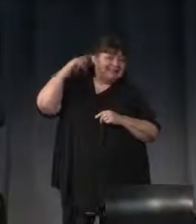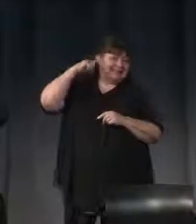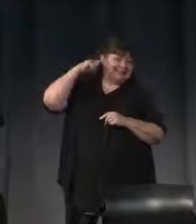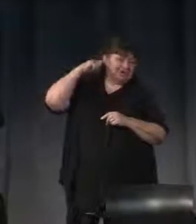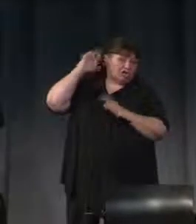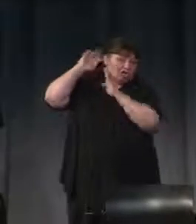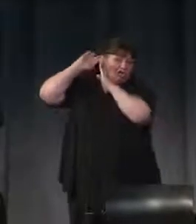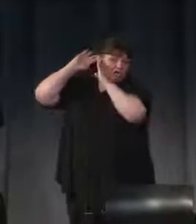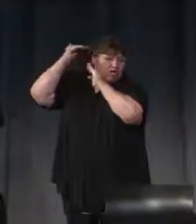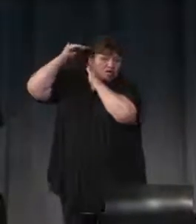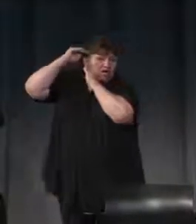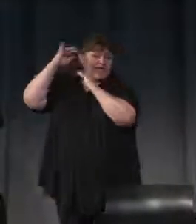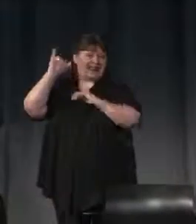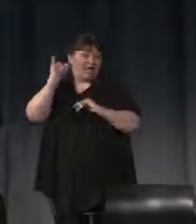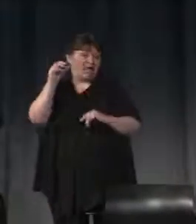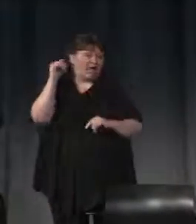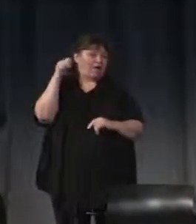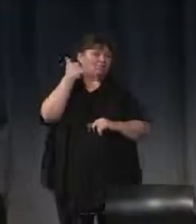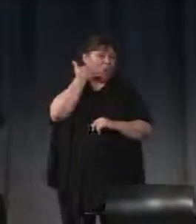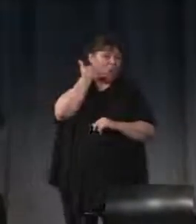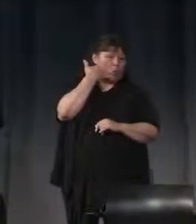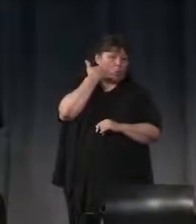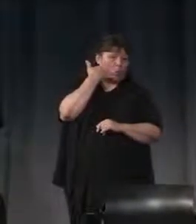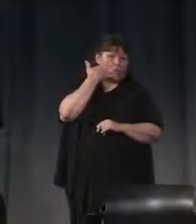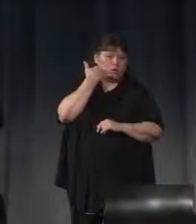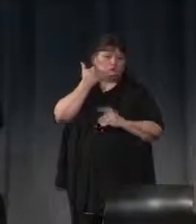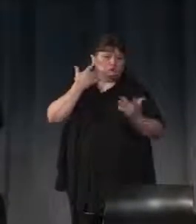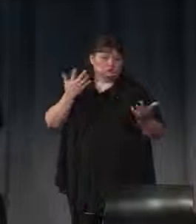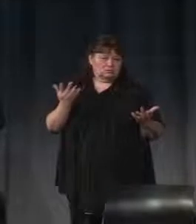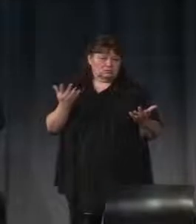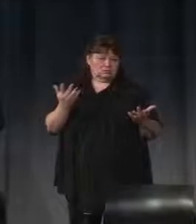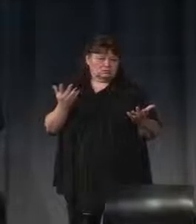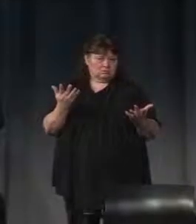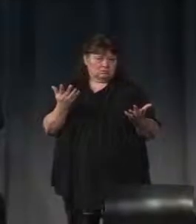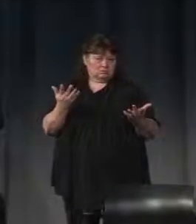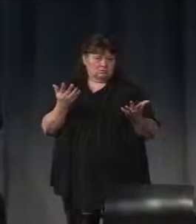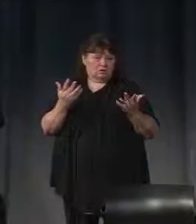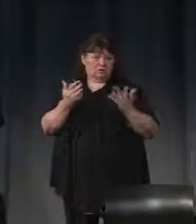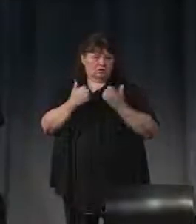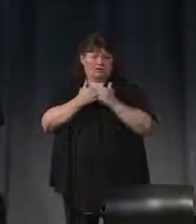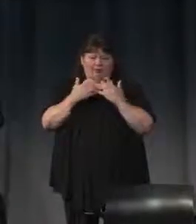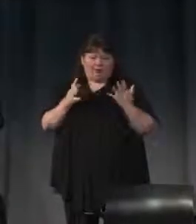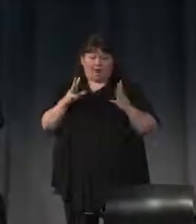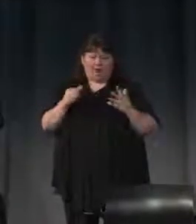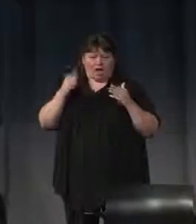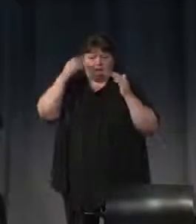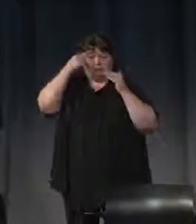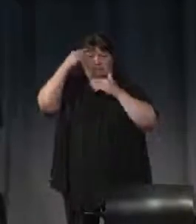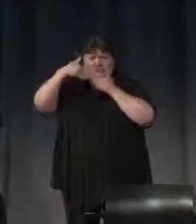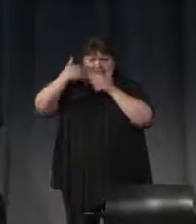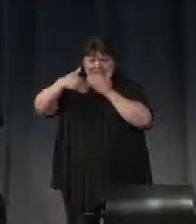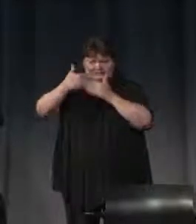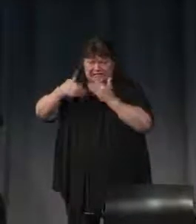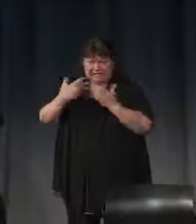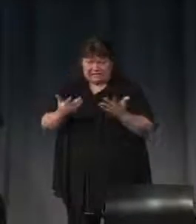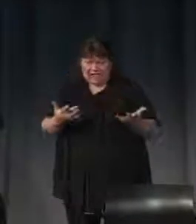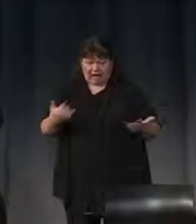like a telephone, and they wanted to see if they weren't sure with minimal amount of processing, an analog telephone. So